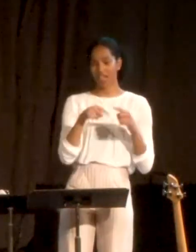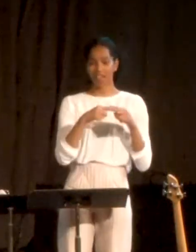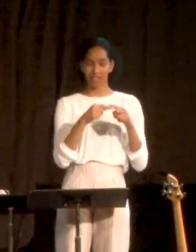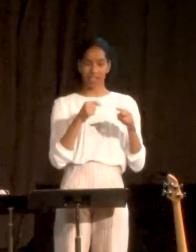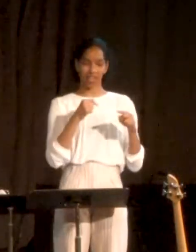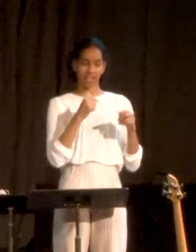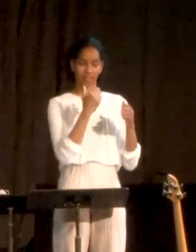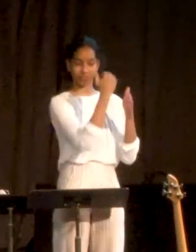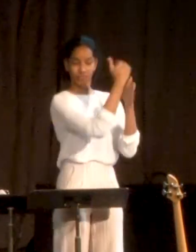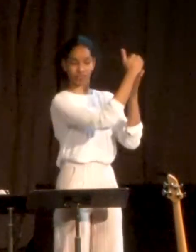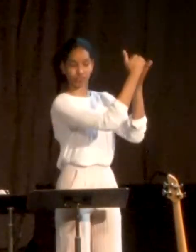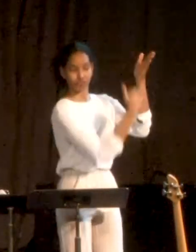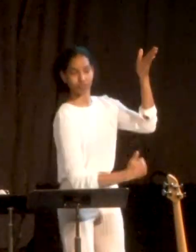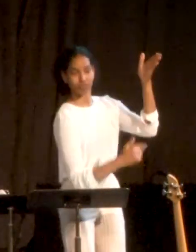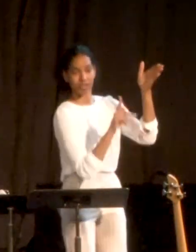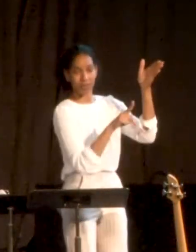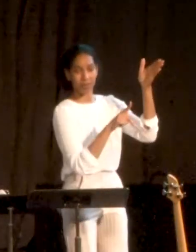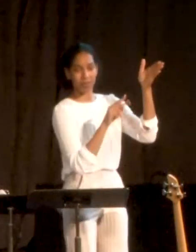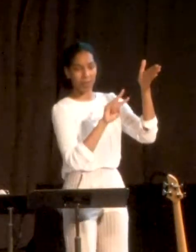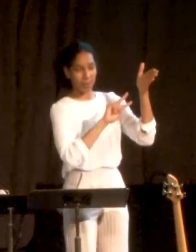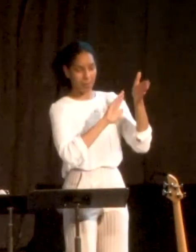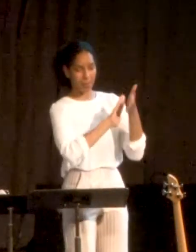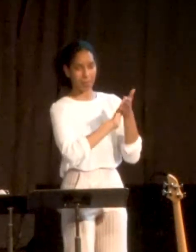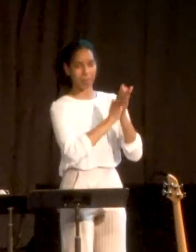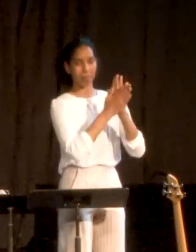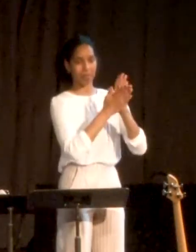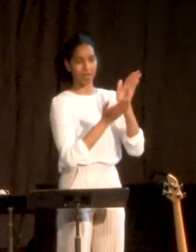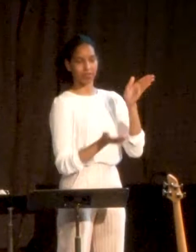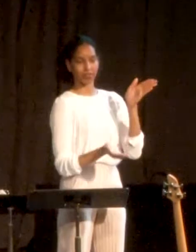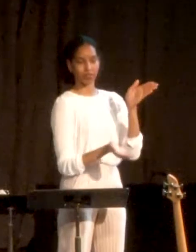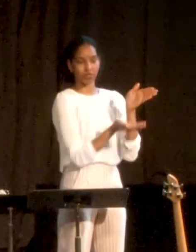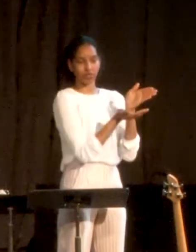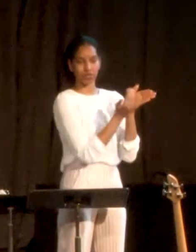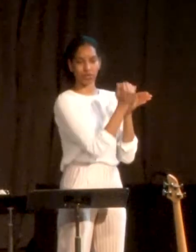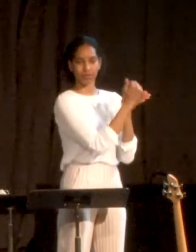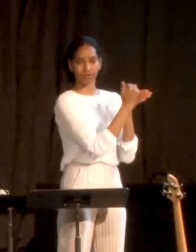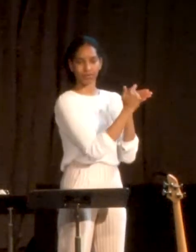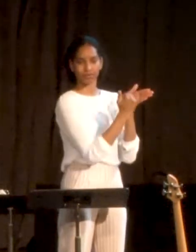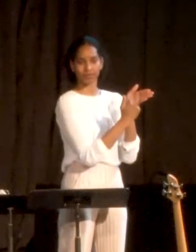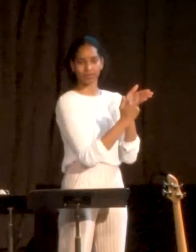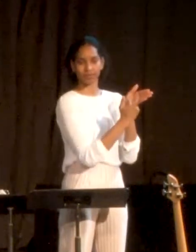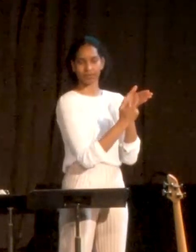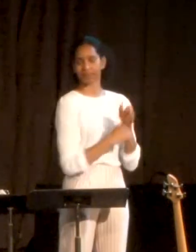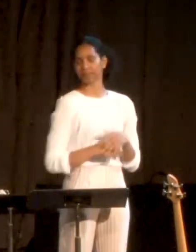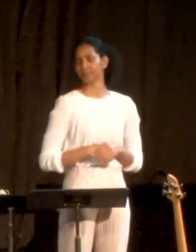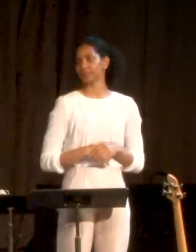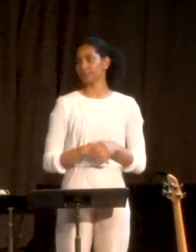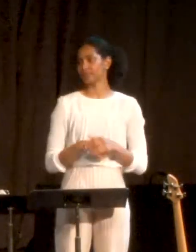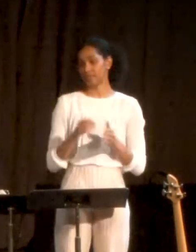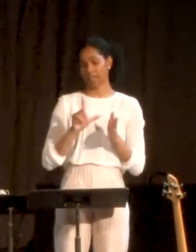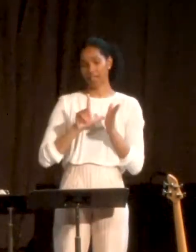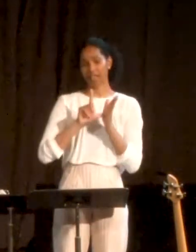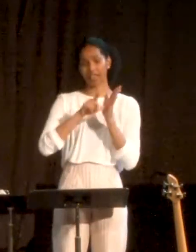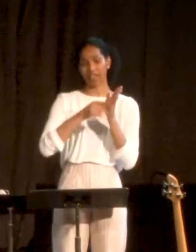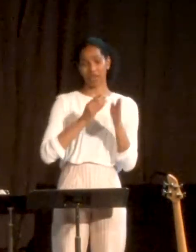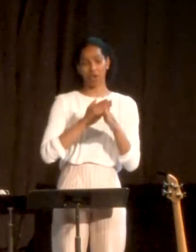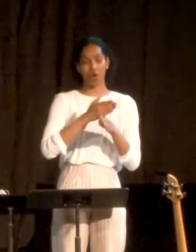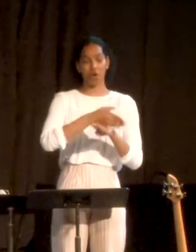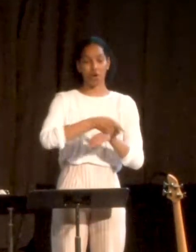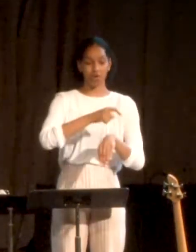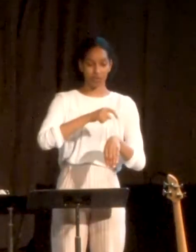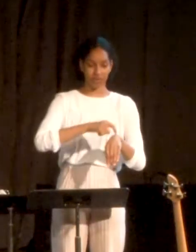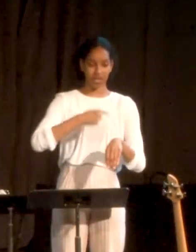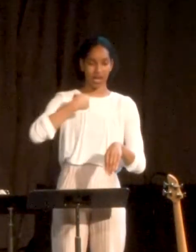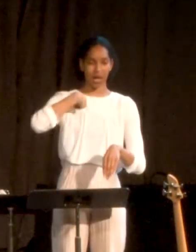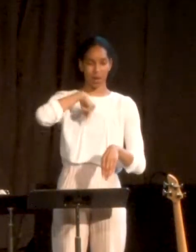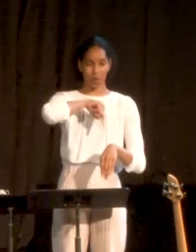I think I can depend on, that I know, and we develop over time our way